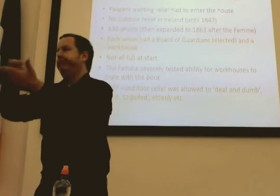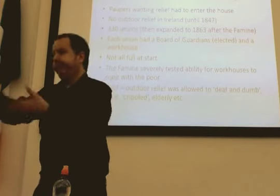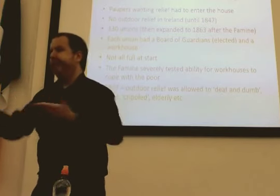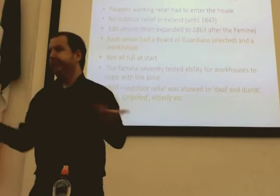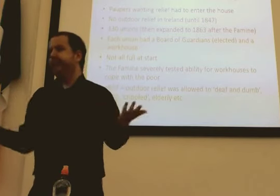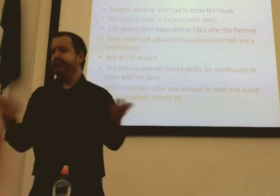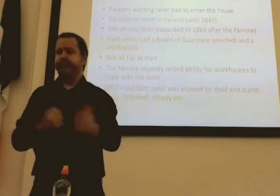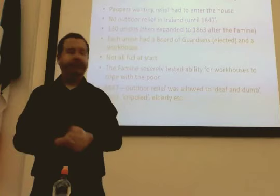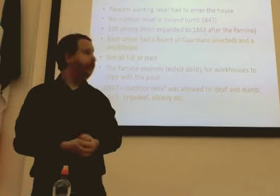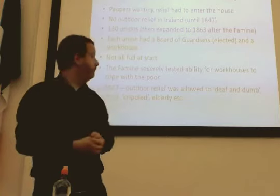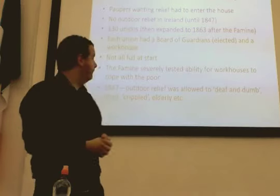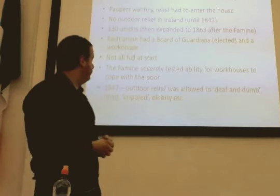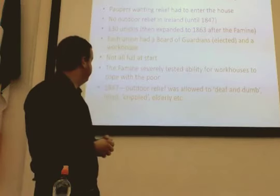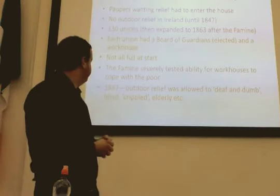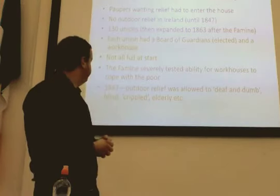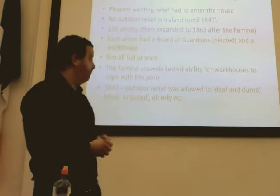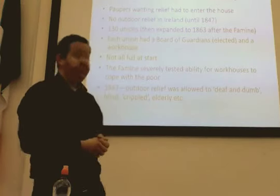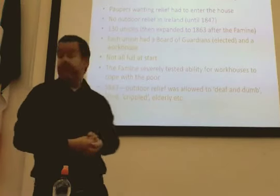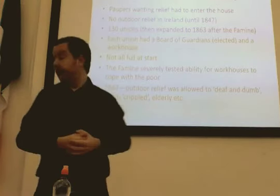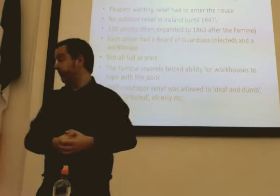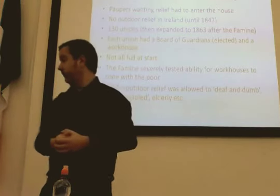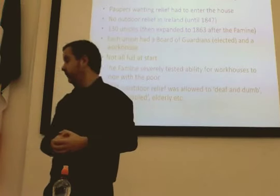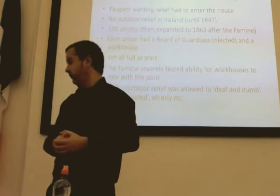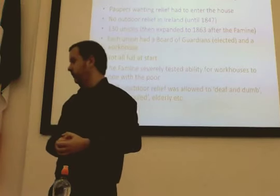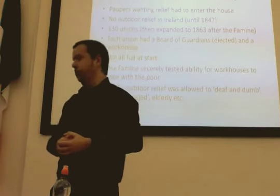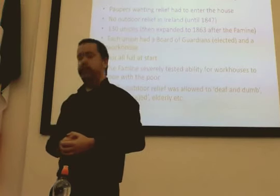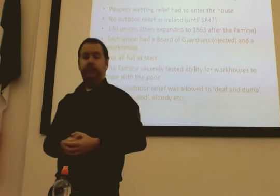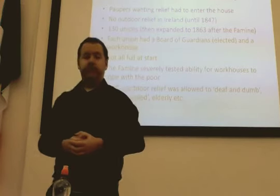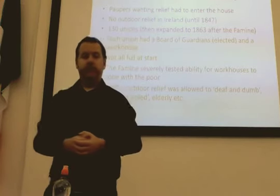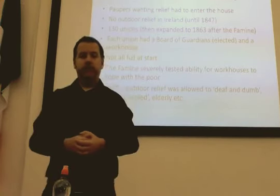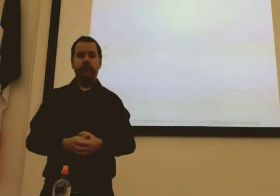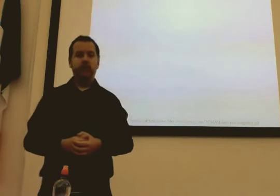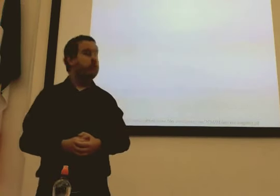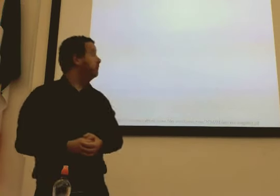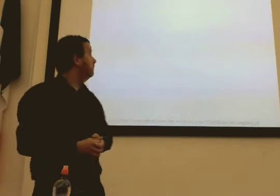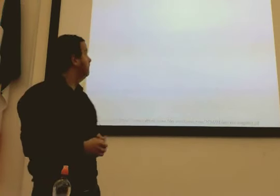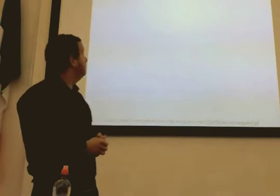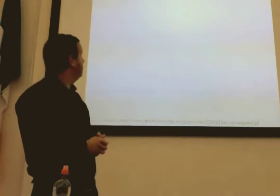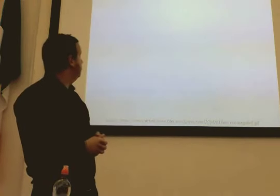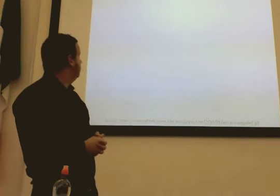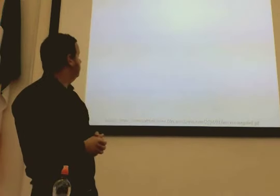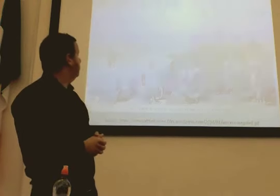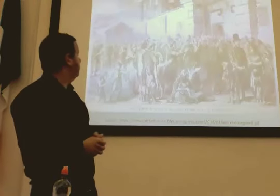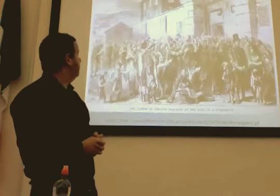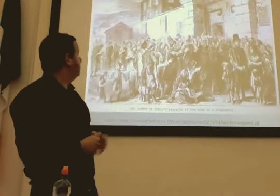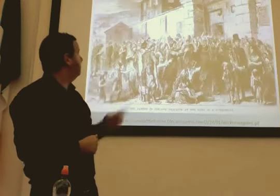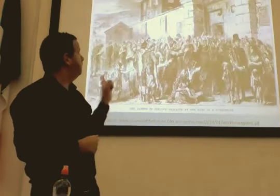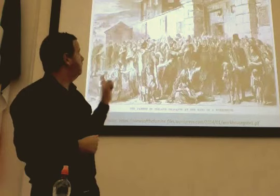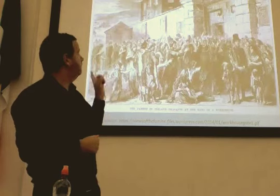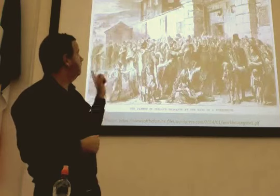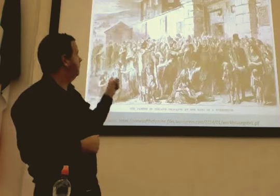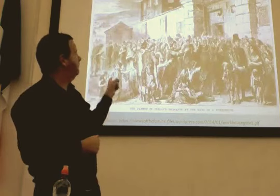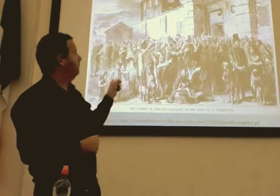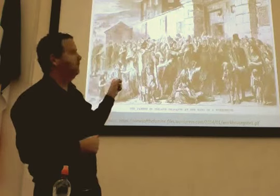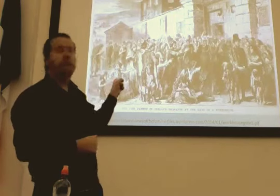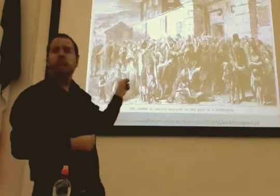suppose, lame, etc., they were allowed to stay at home and receive a payment, a subsistence payment.